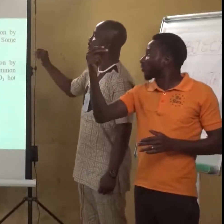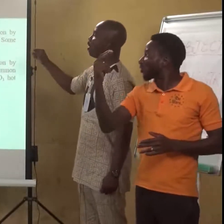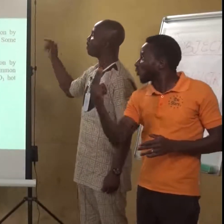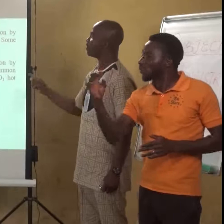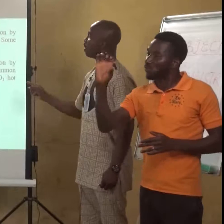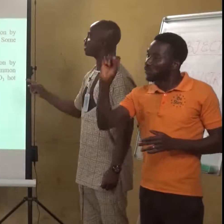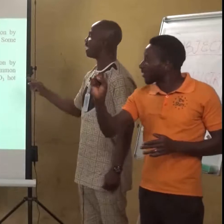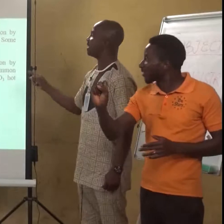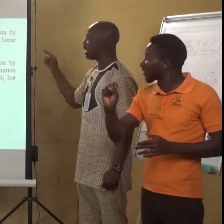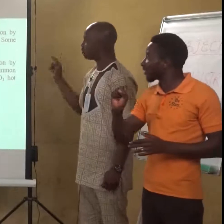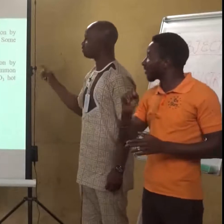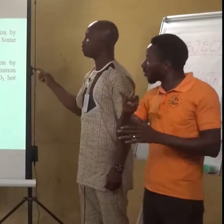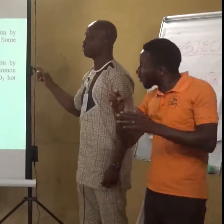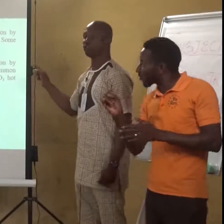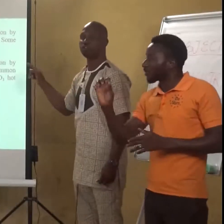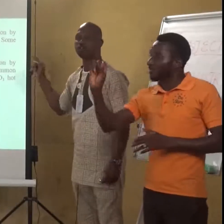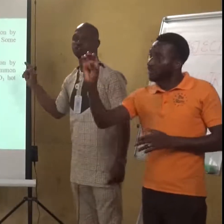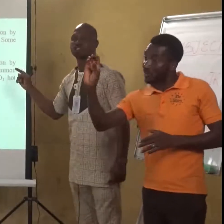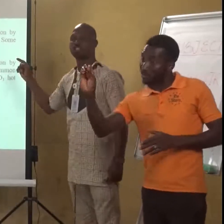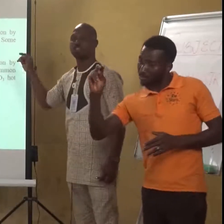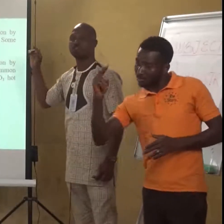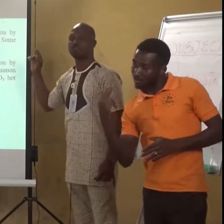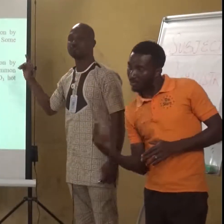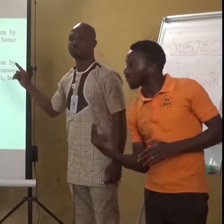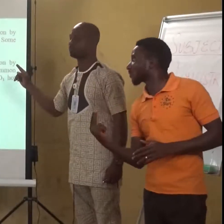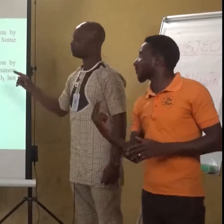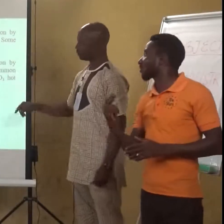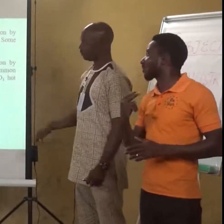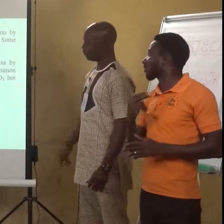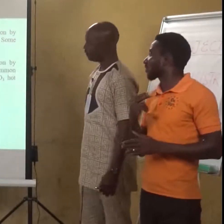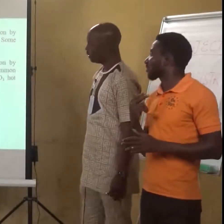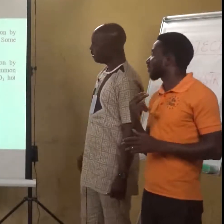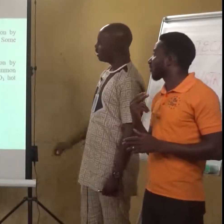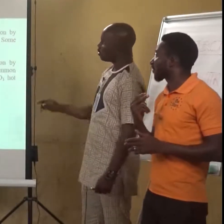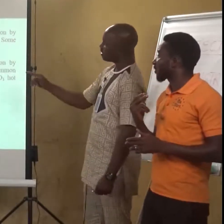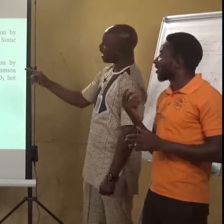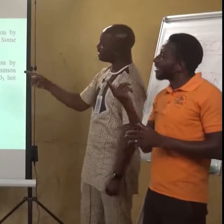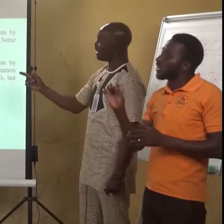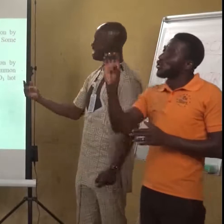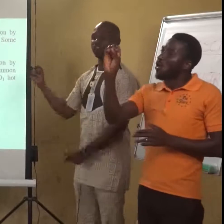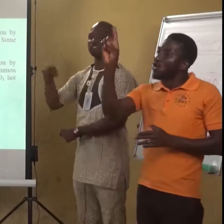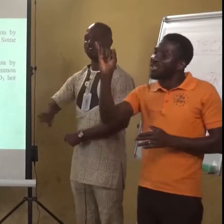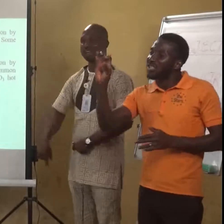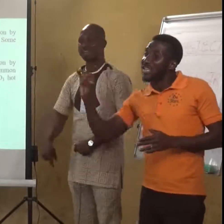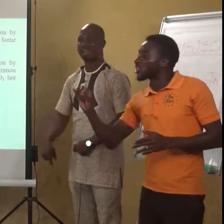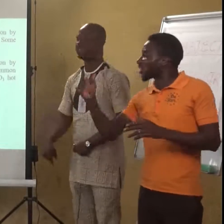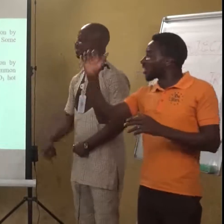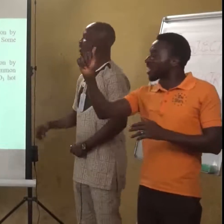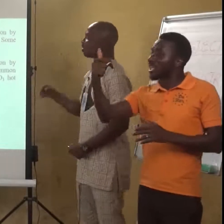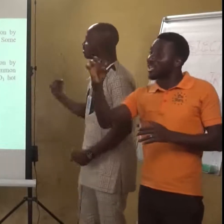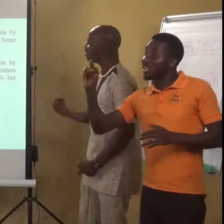sulfur 4 oxide, just to mention but a few. The oxidizing agent, on the other